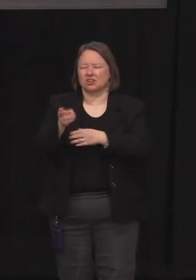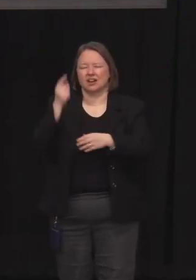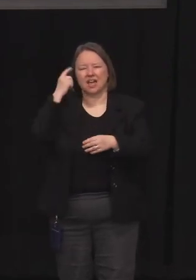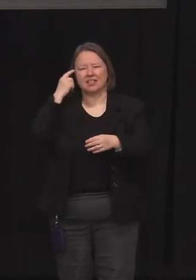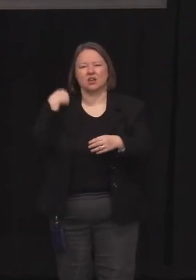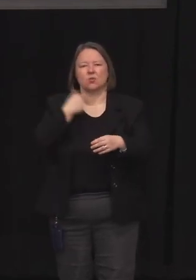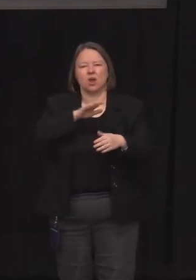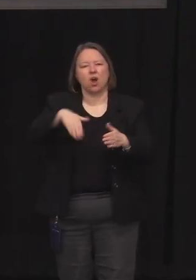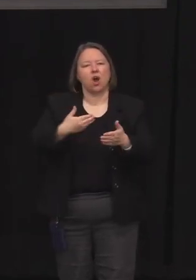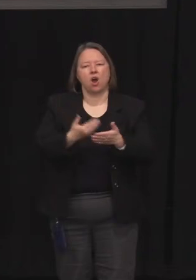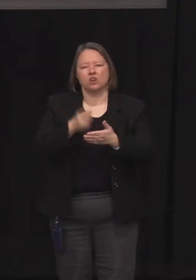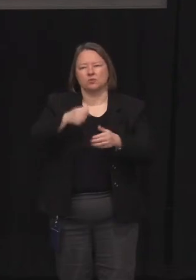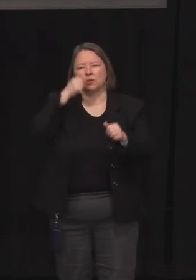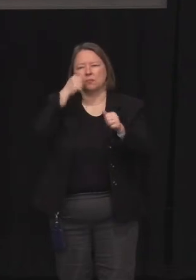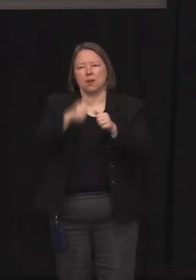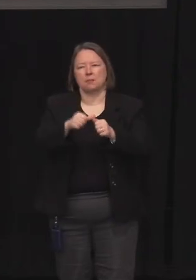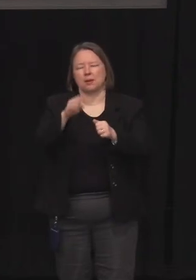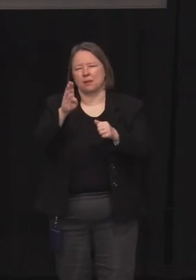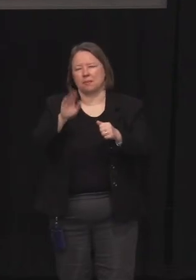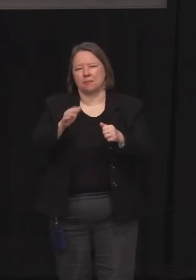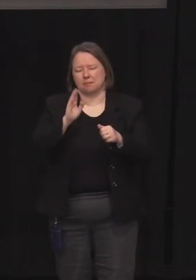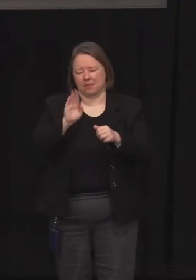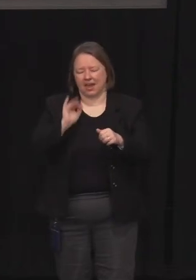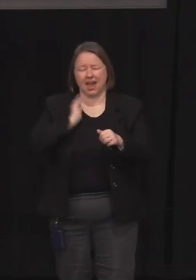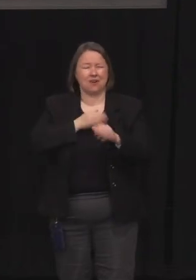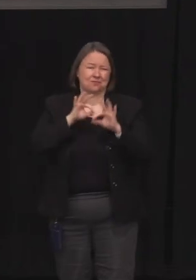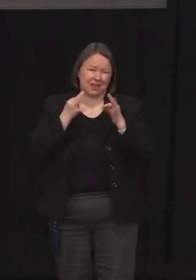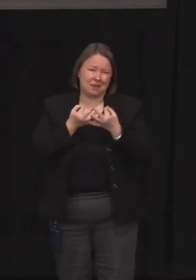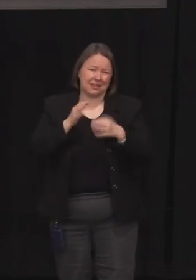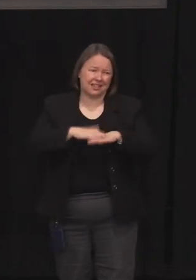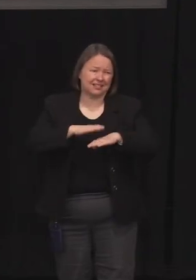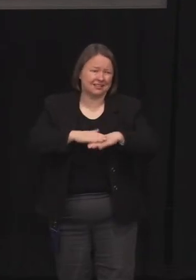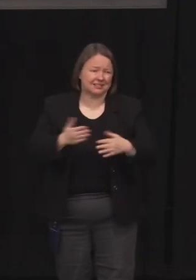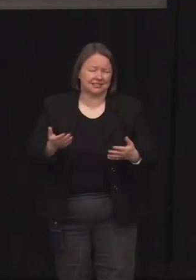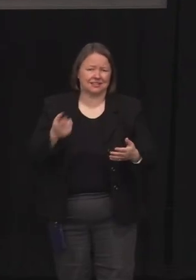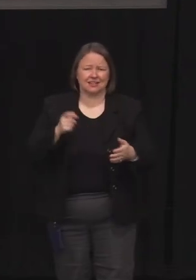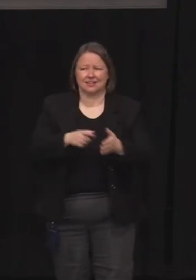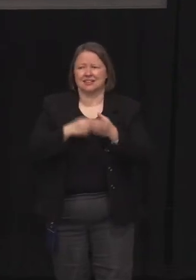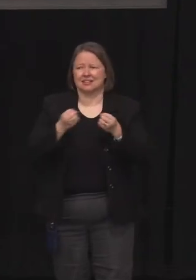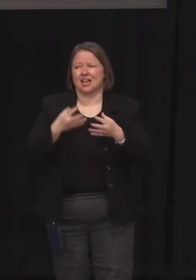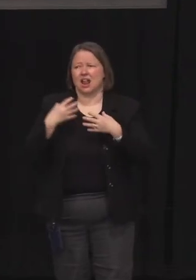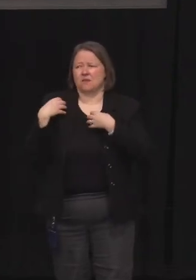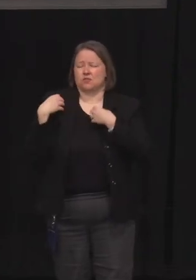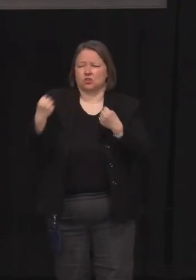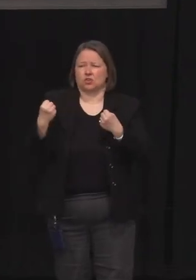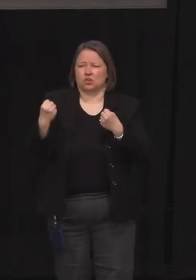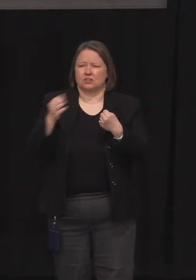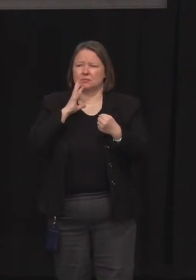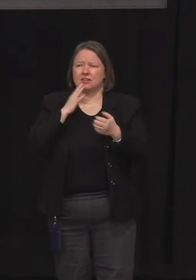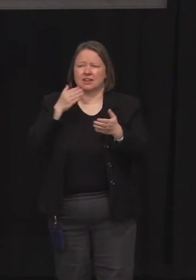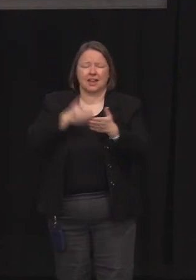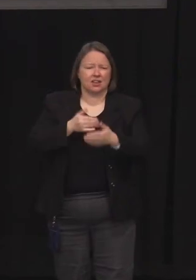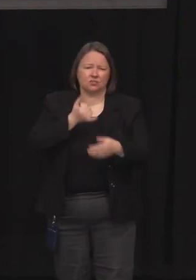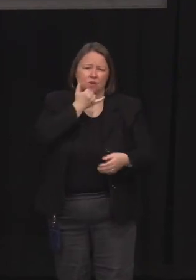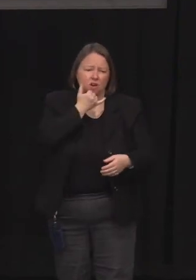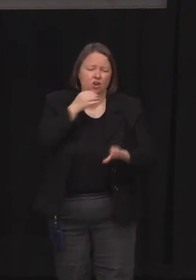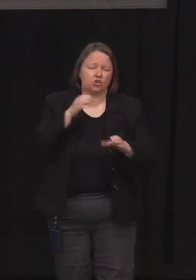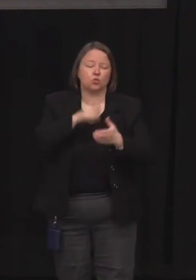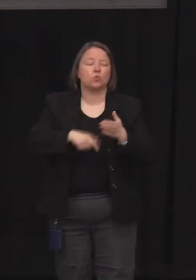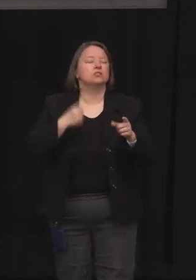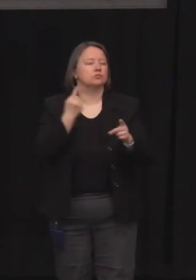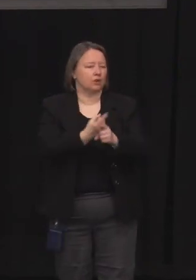think that we should all be remembered by at least our family. It takes a great amount of courage to speak against the wrong and do what is